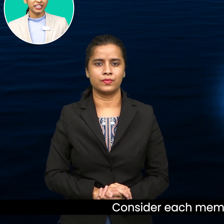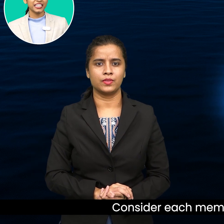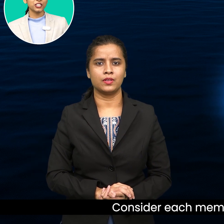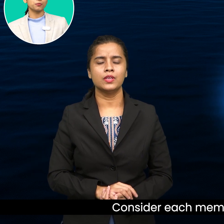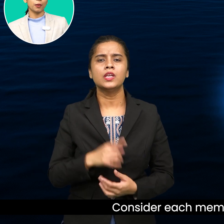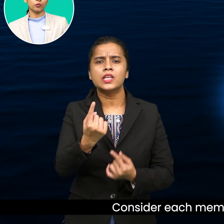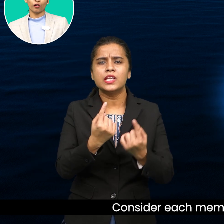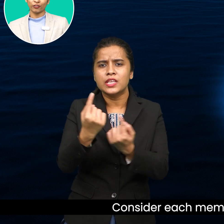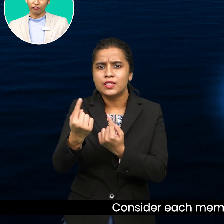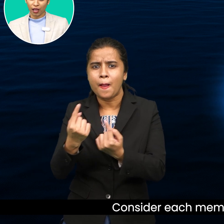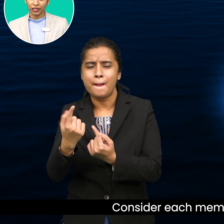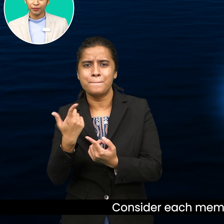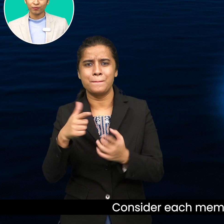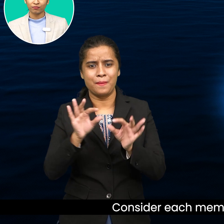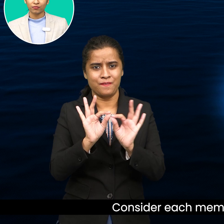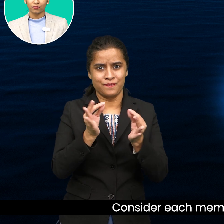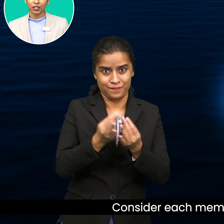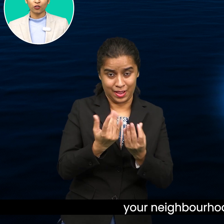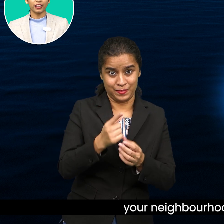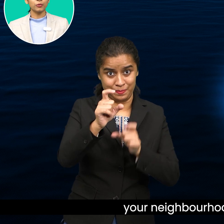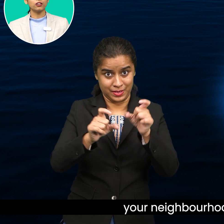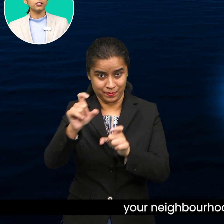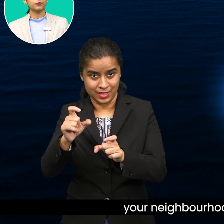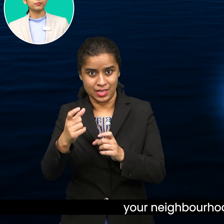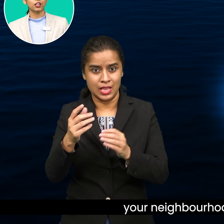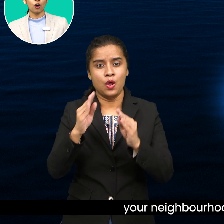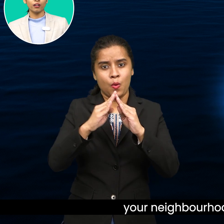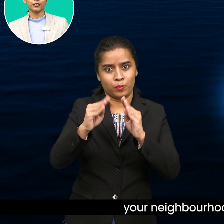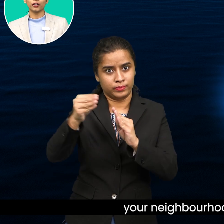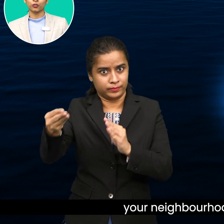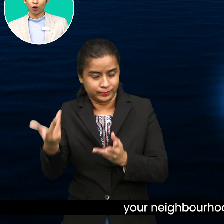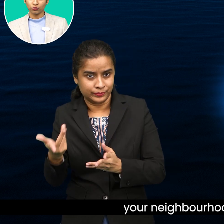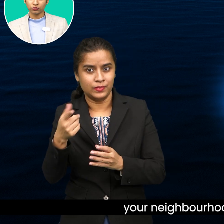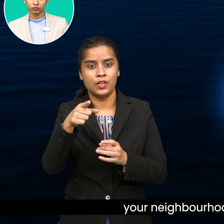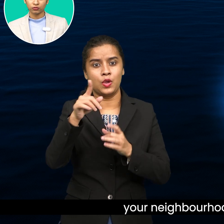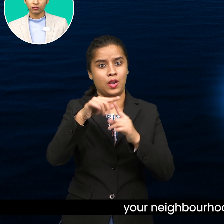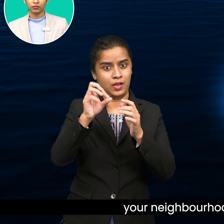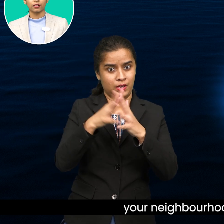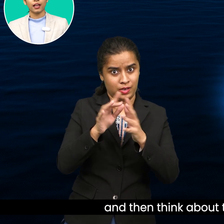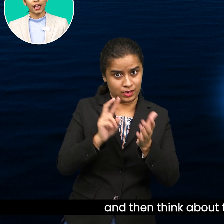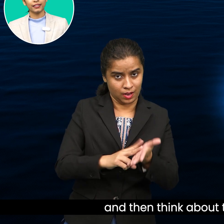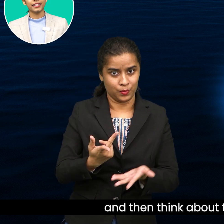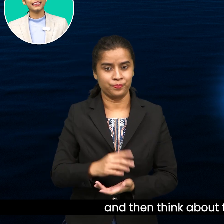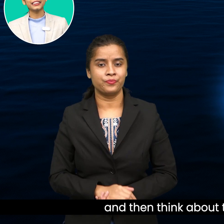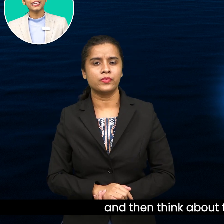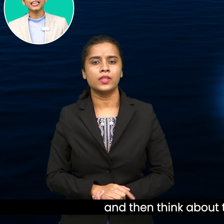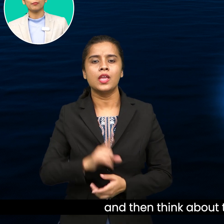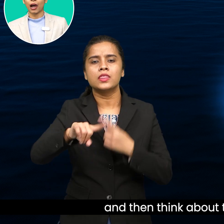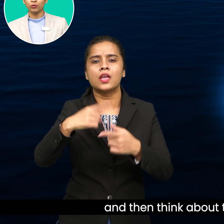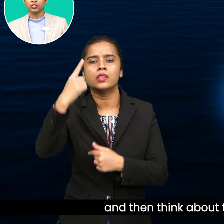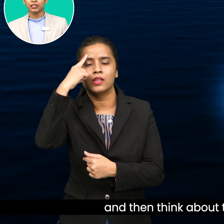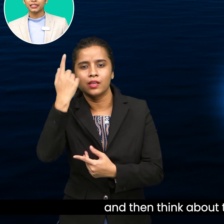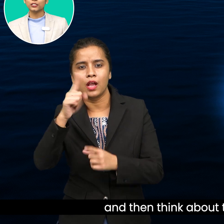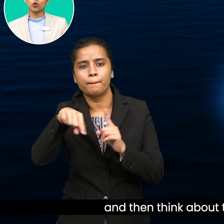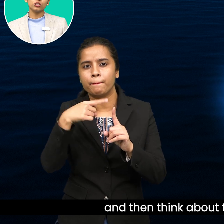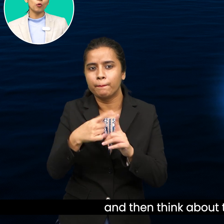Consider each member of your family, your neighborhood, or your town, and then think